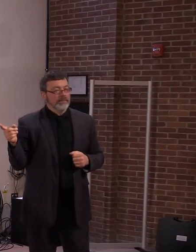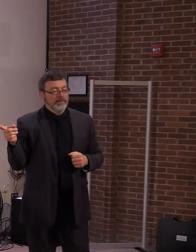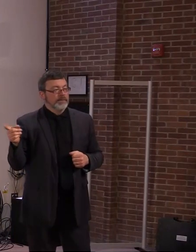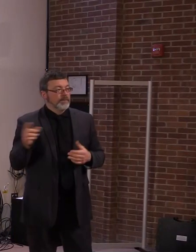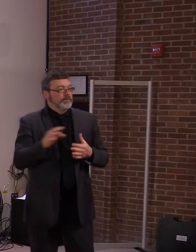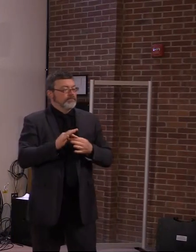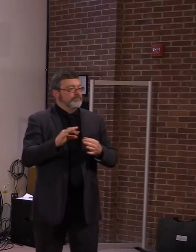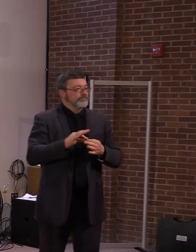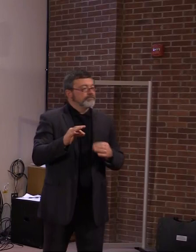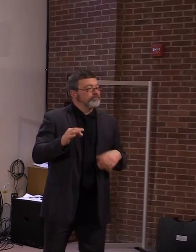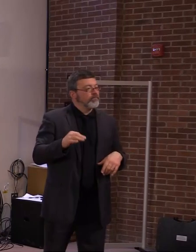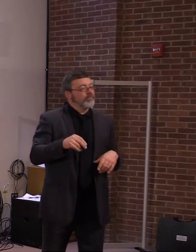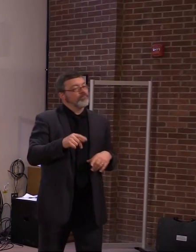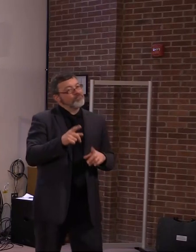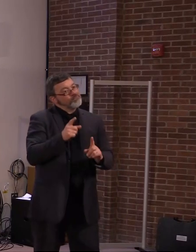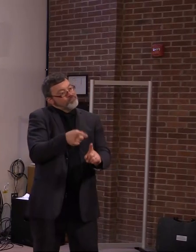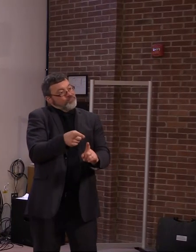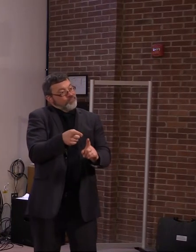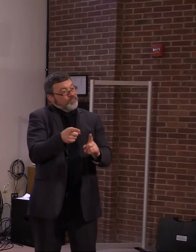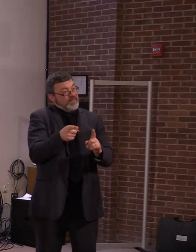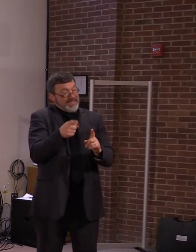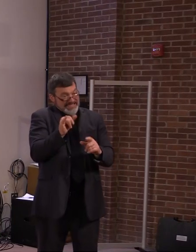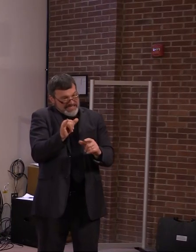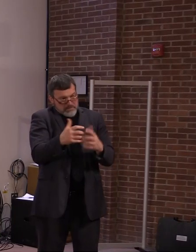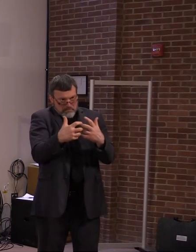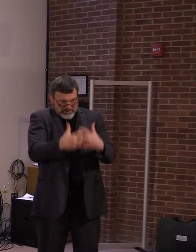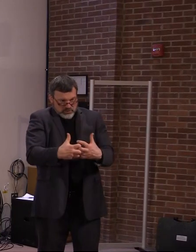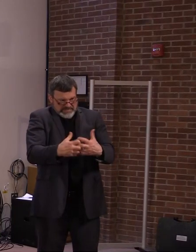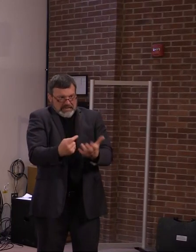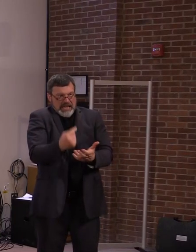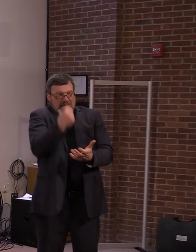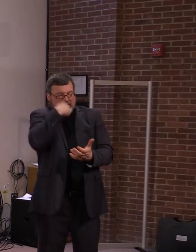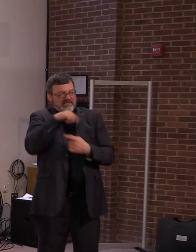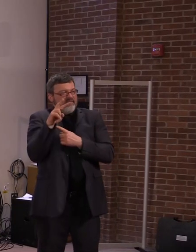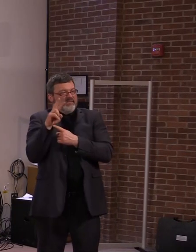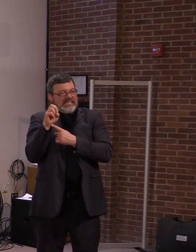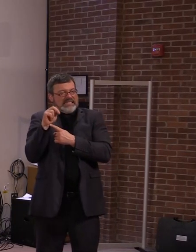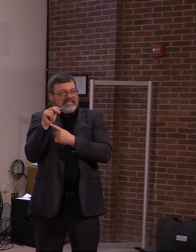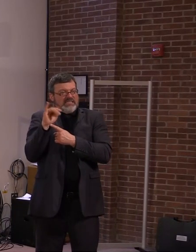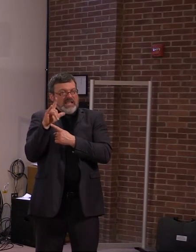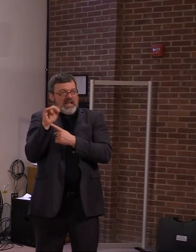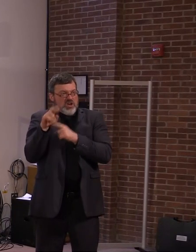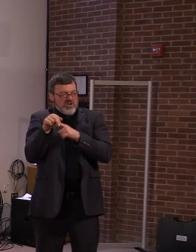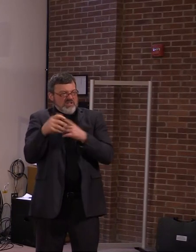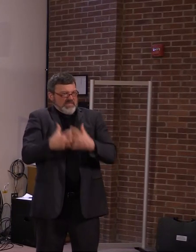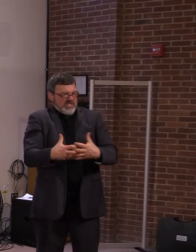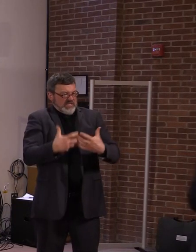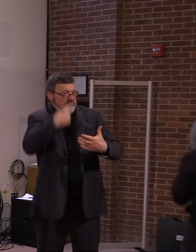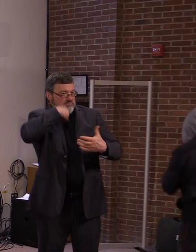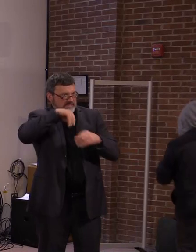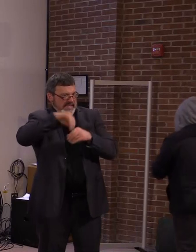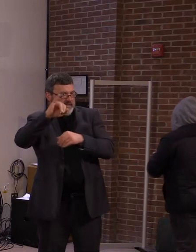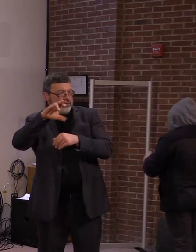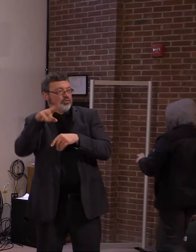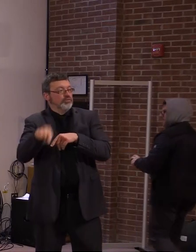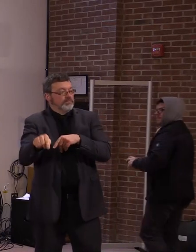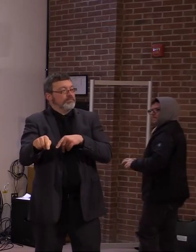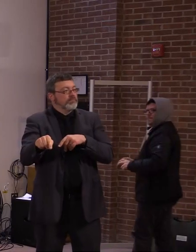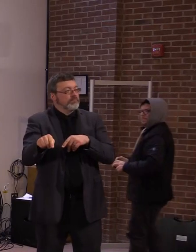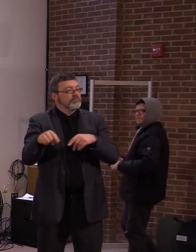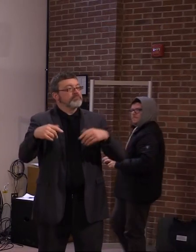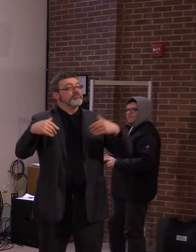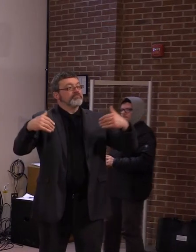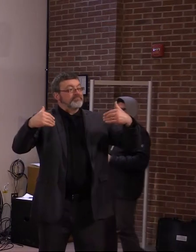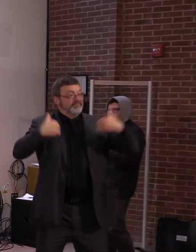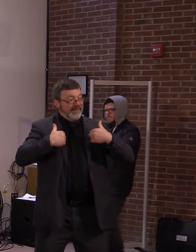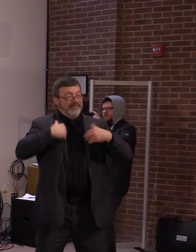talking about vented patients and ventilators. We have about 276 ventilators here in the